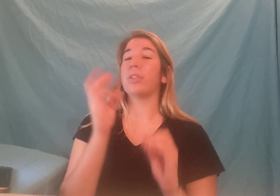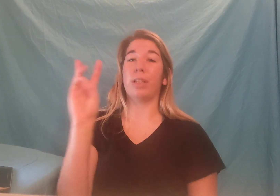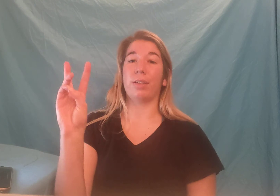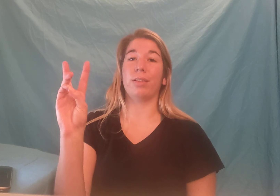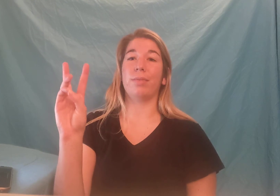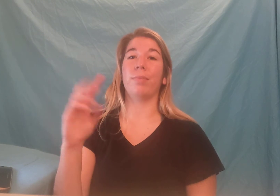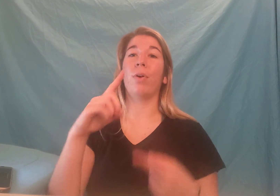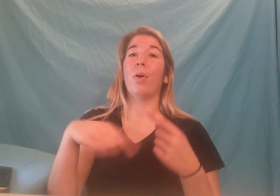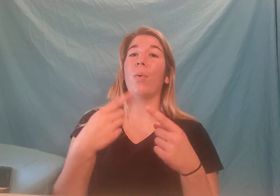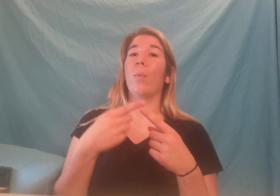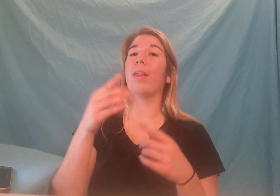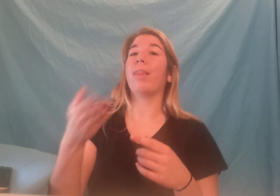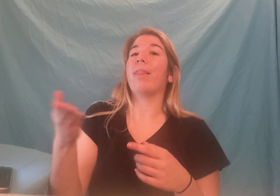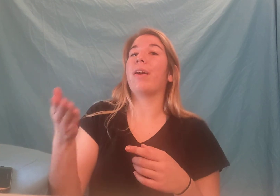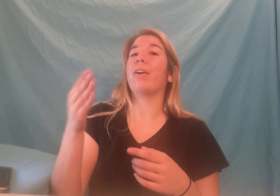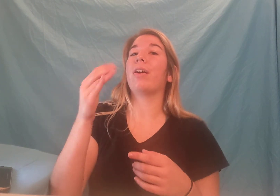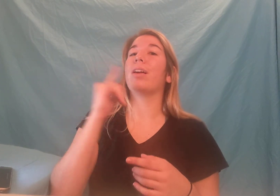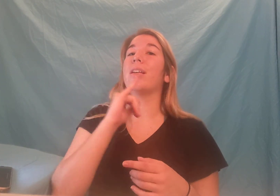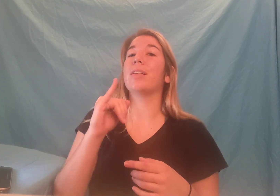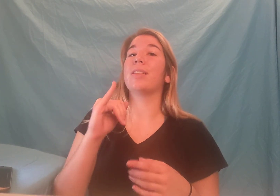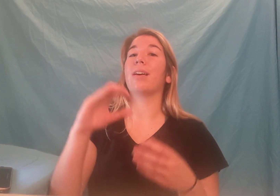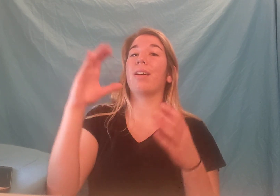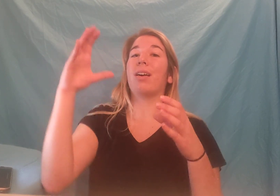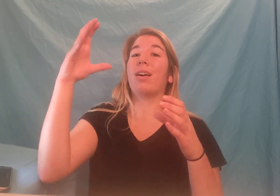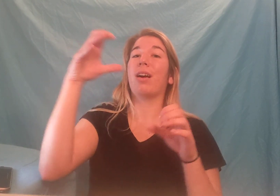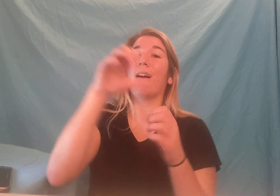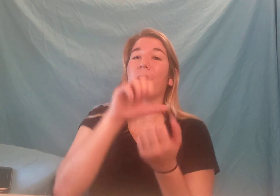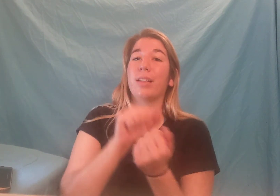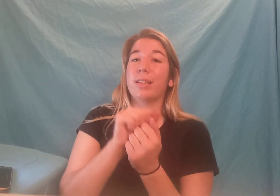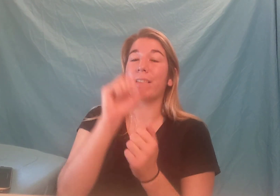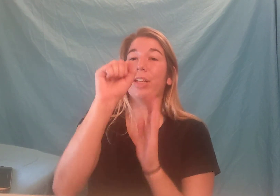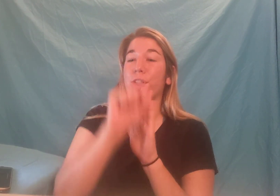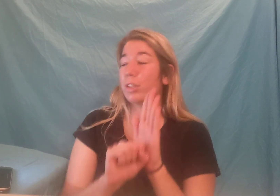6, when there is condensation,